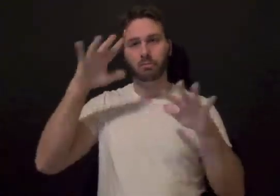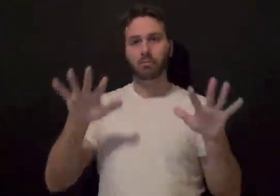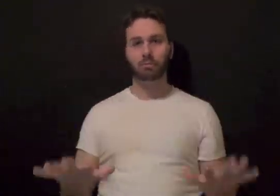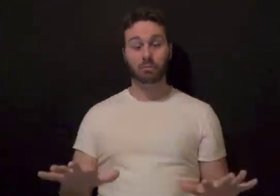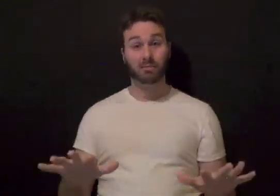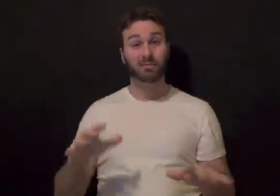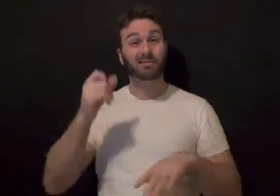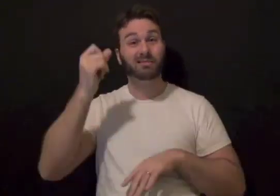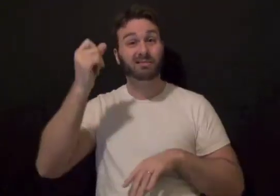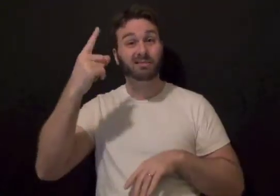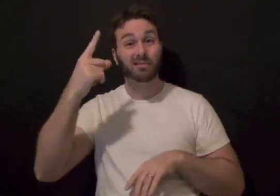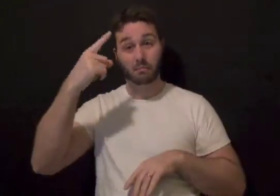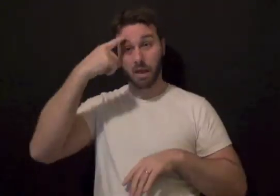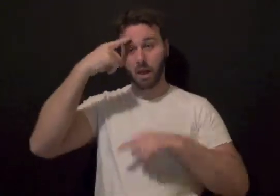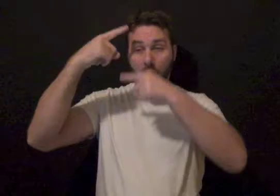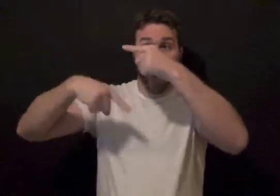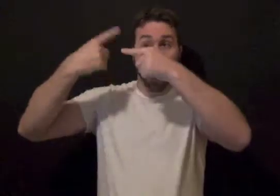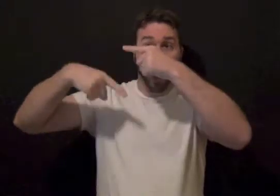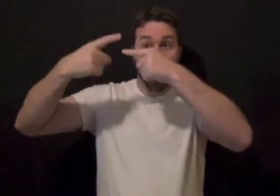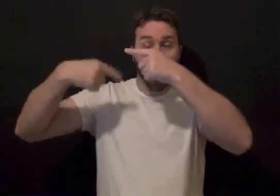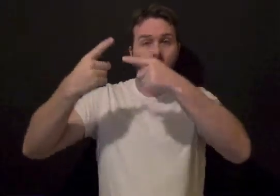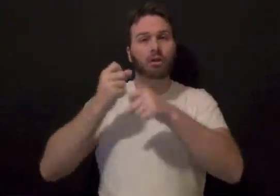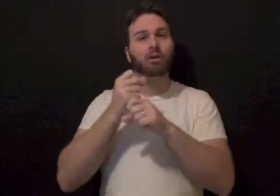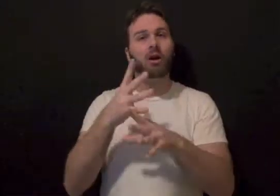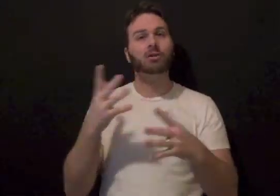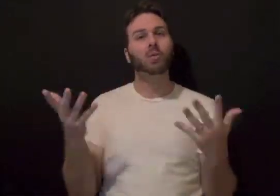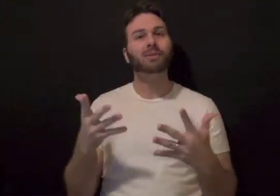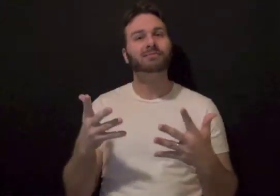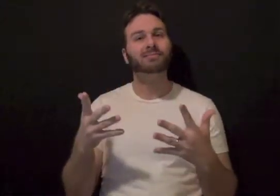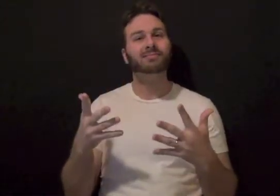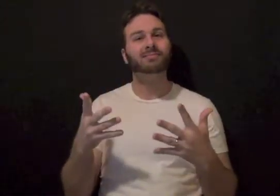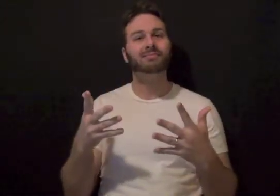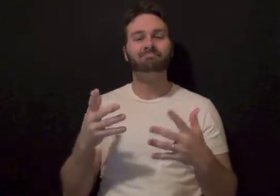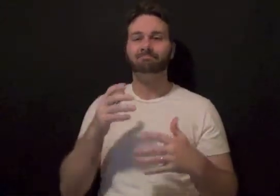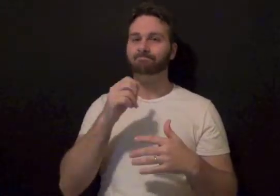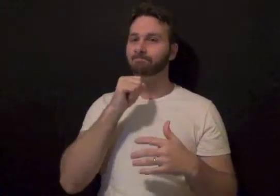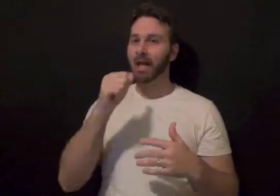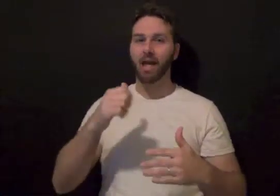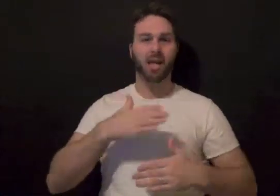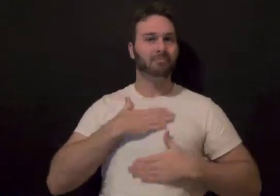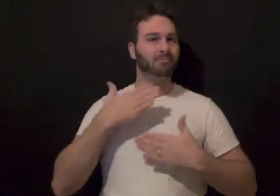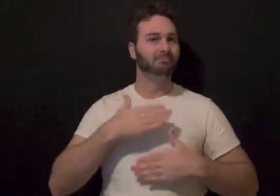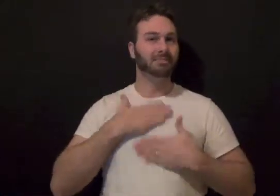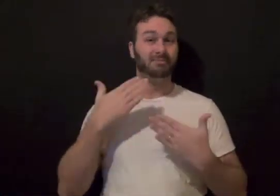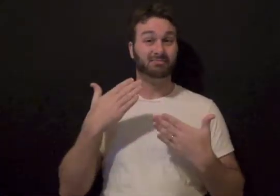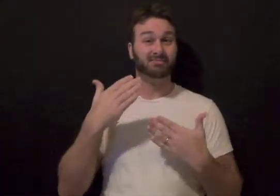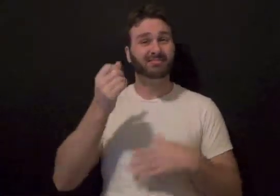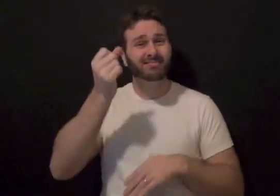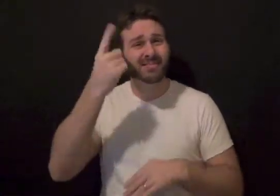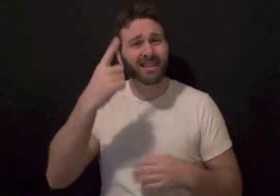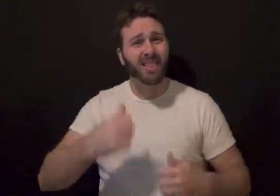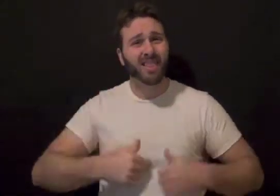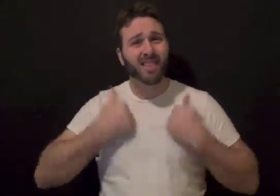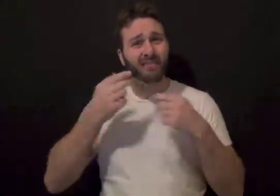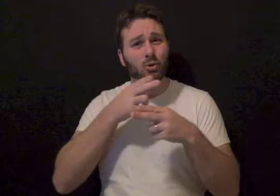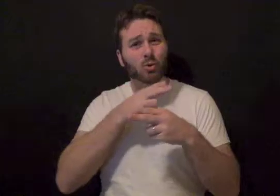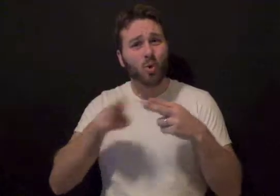of unhappiness. Now, we're not here for that long anyway. But to spend almost half of our